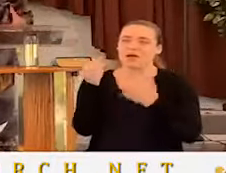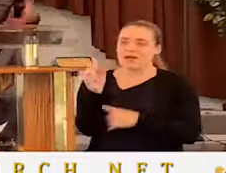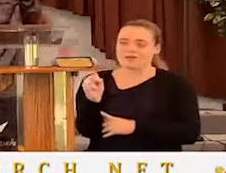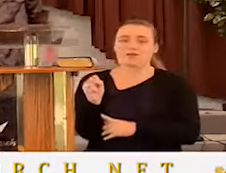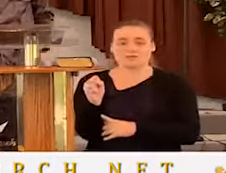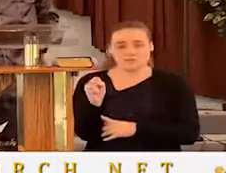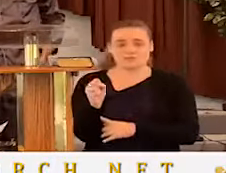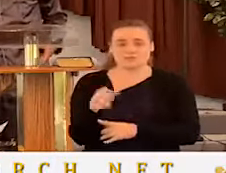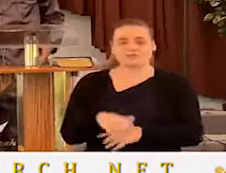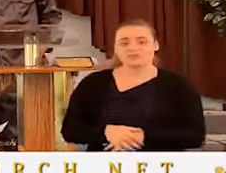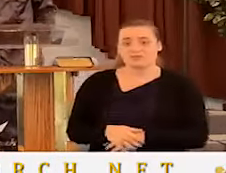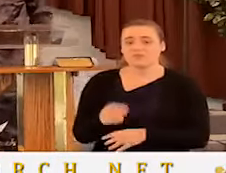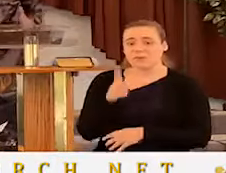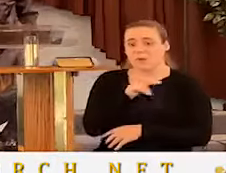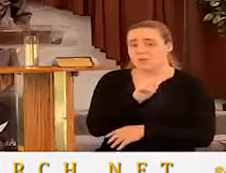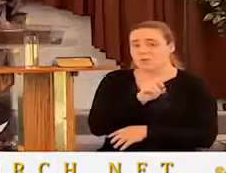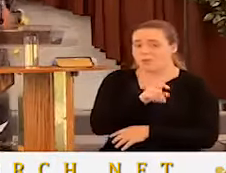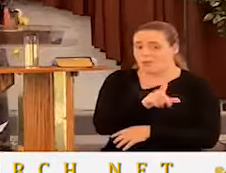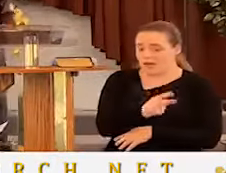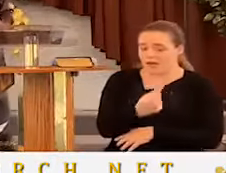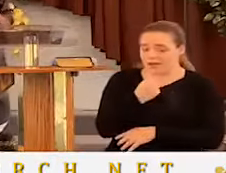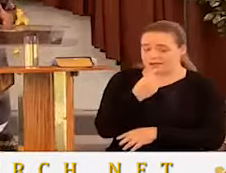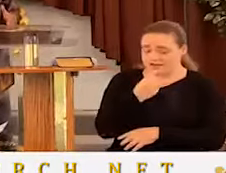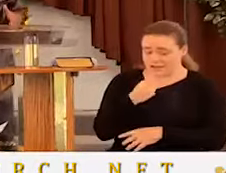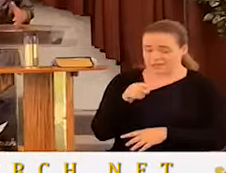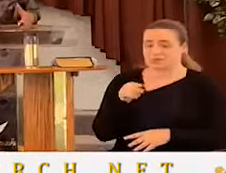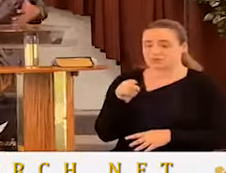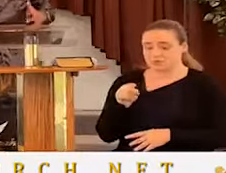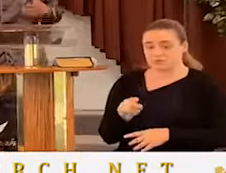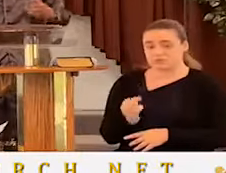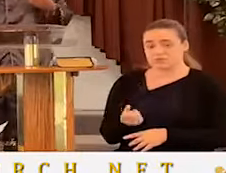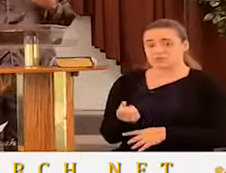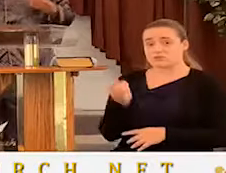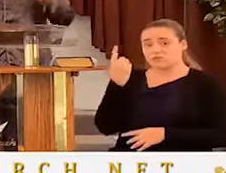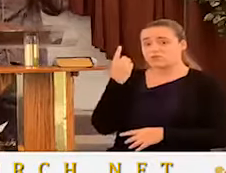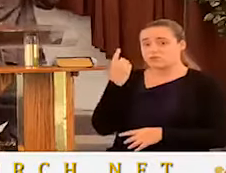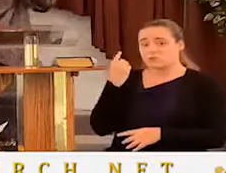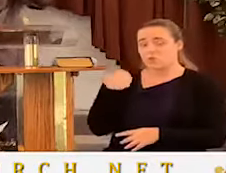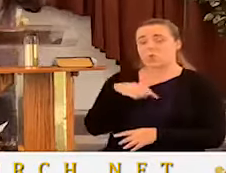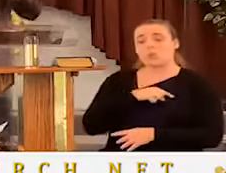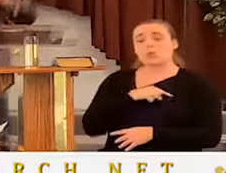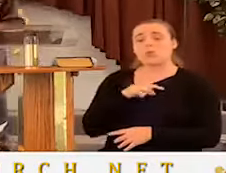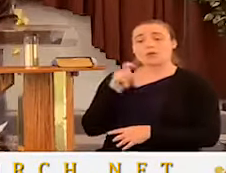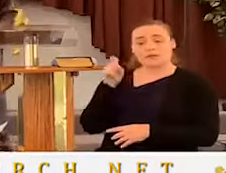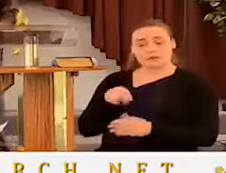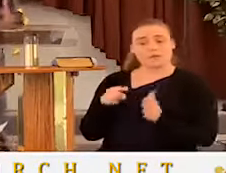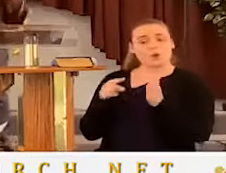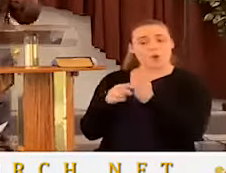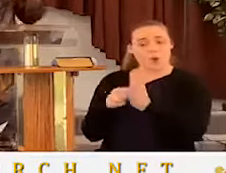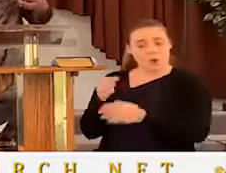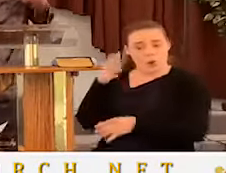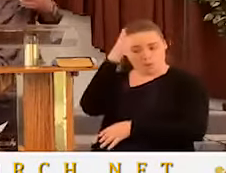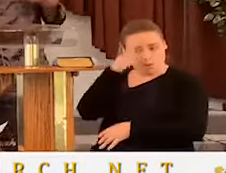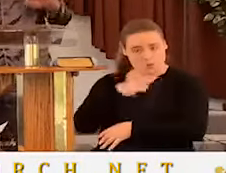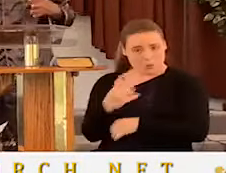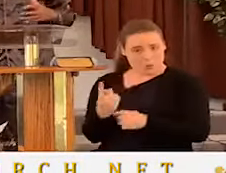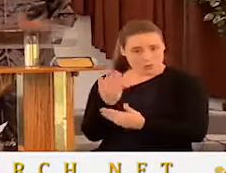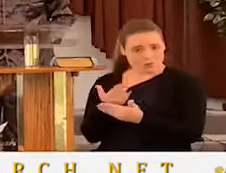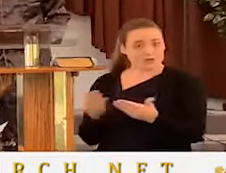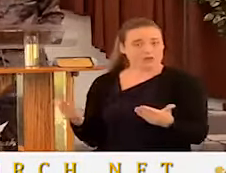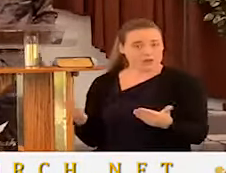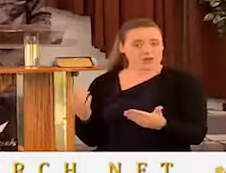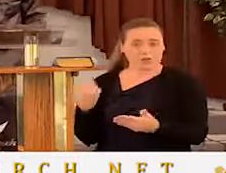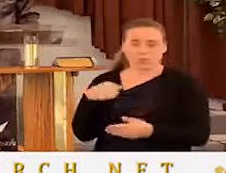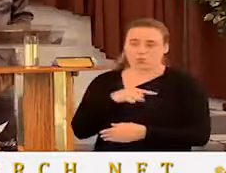Paul says, on the contrary, we do have to owe a man one thing. There's one thing we